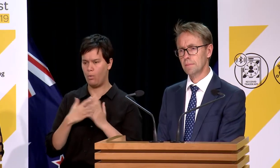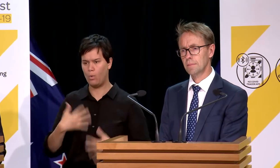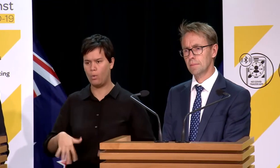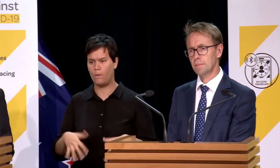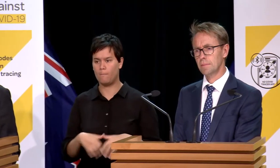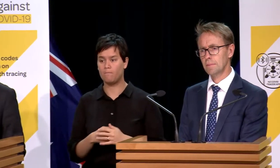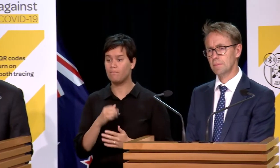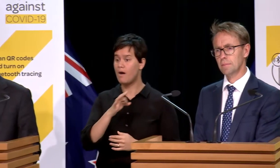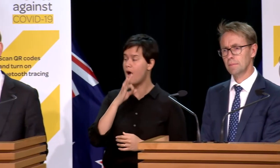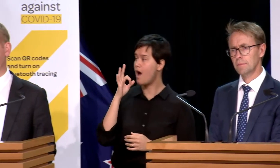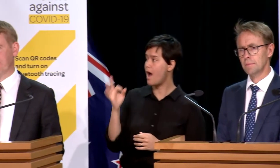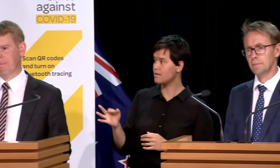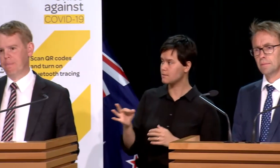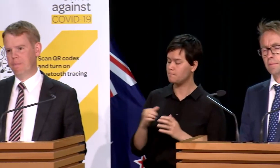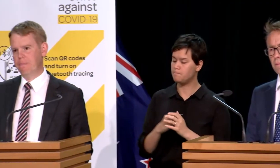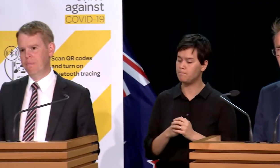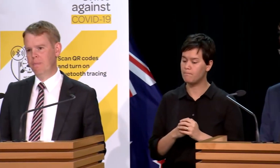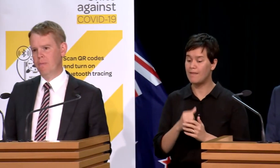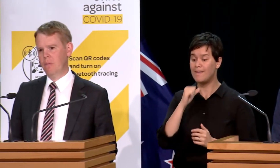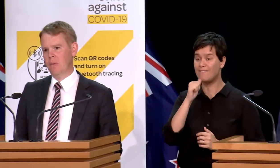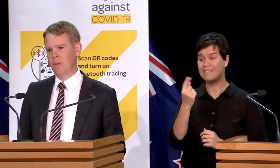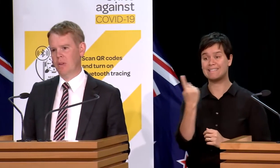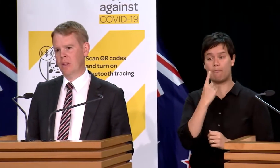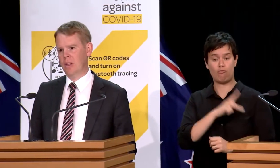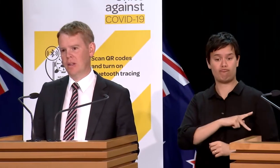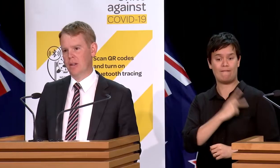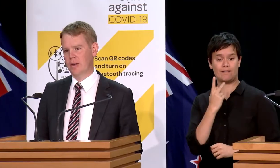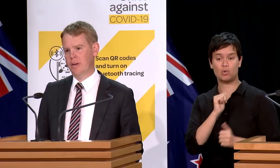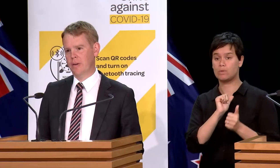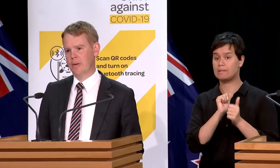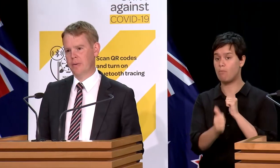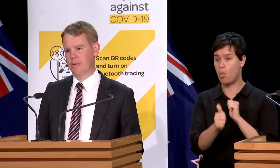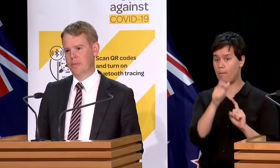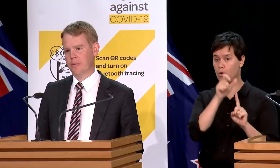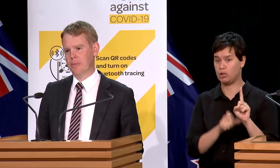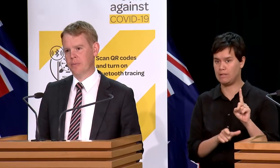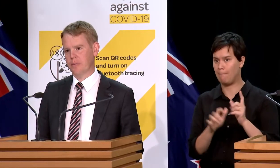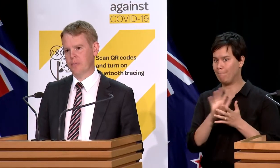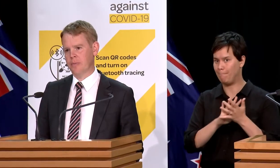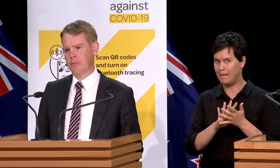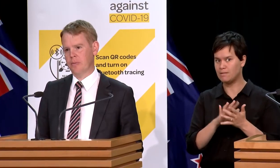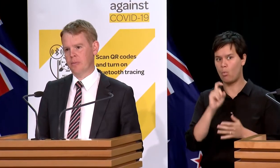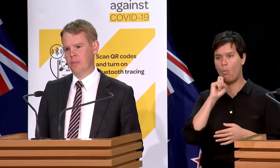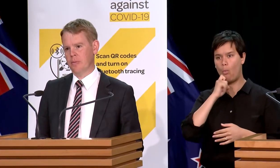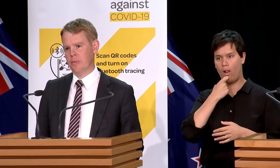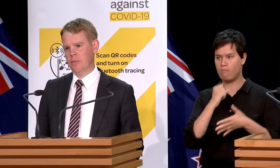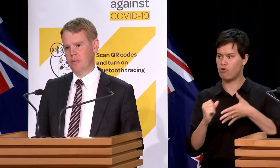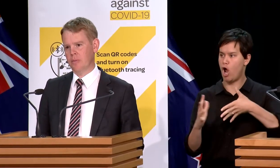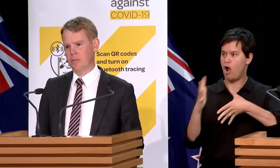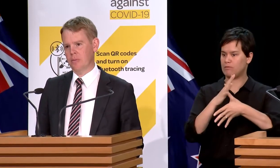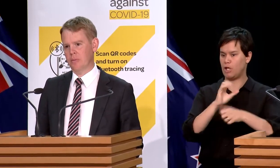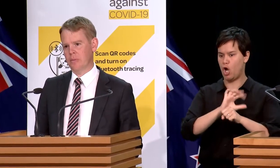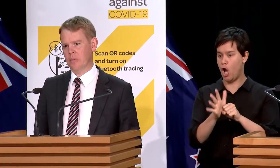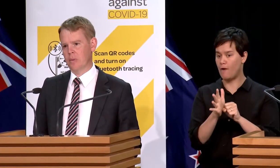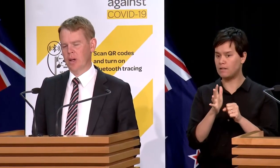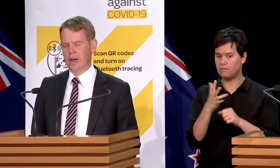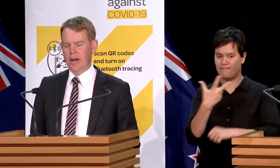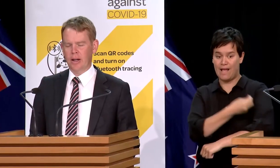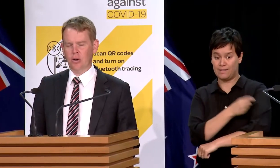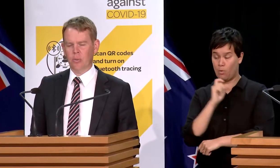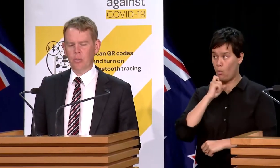vaccinating athletes and bumping them up the list ahead of Japan? Because there's growing concerns they won't be allowed in unless they're getting that